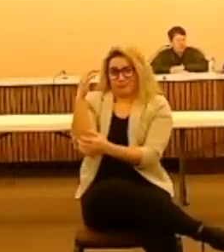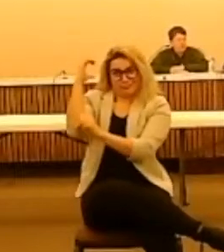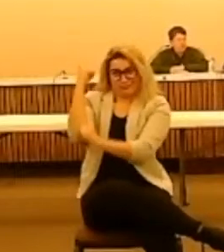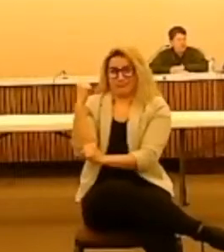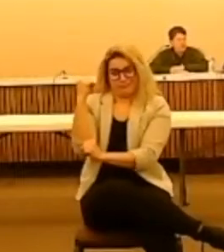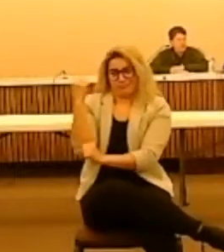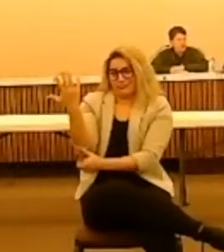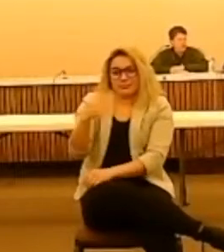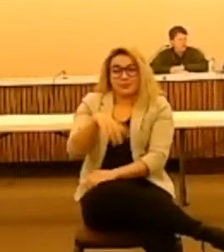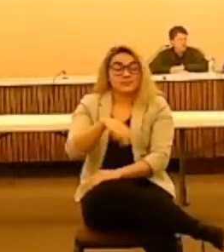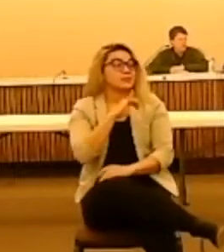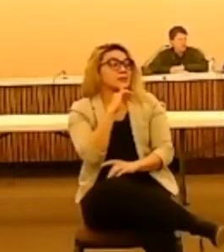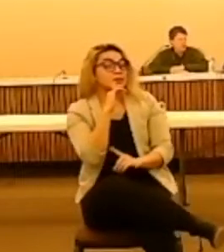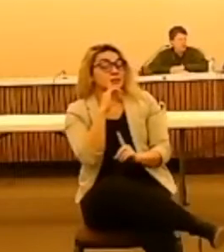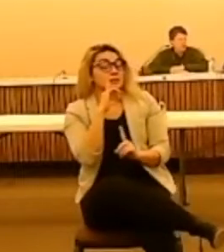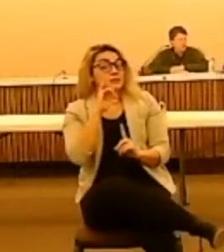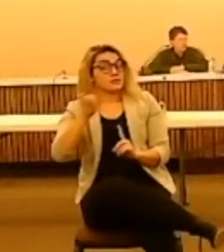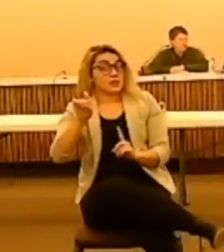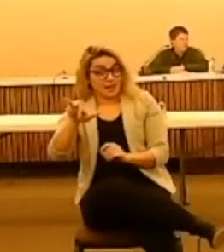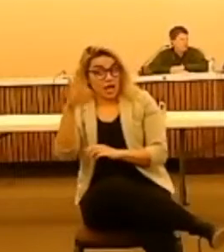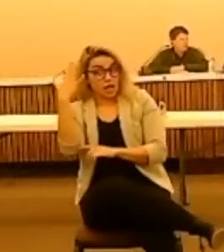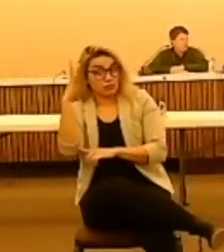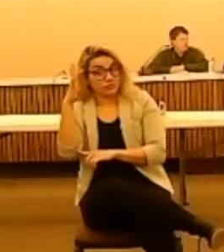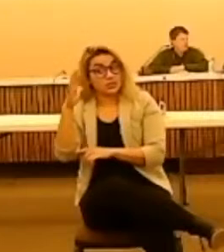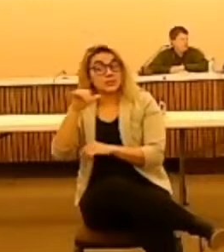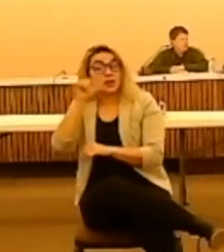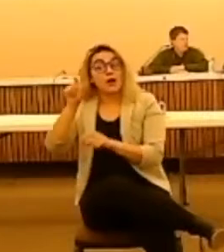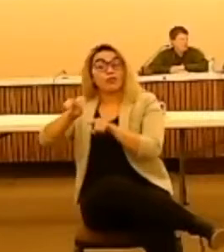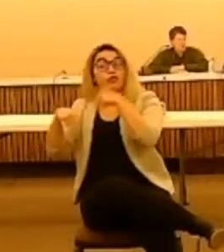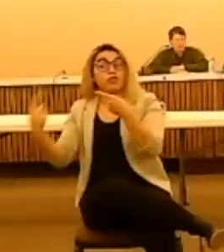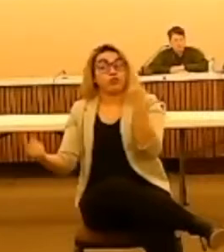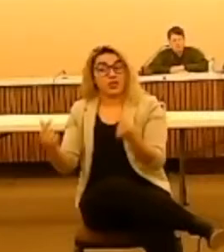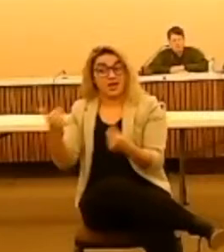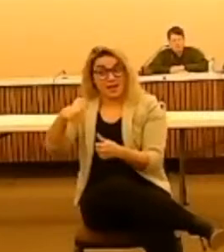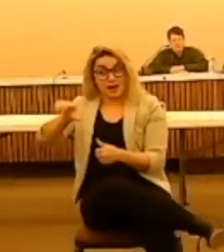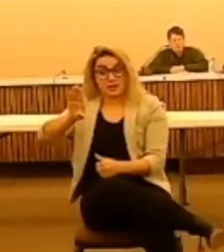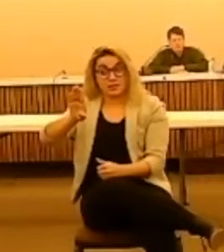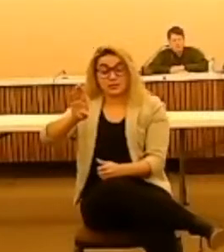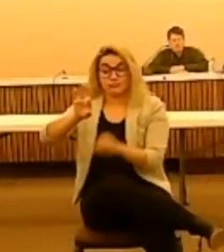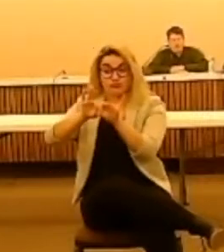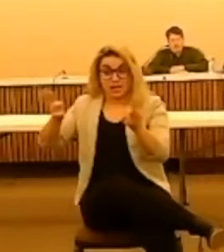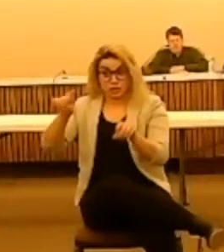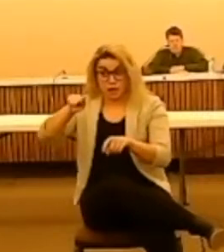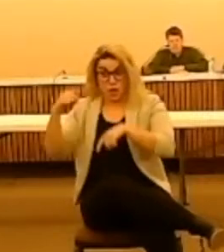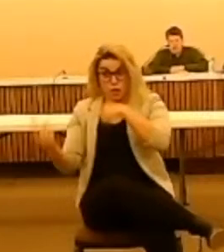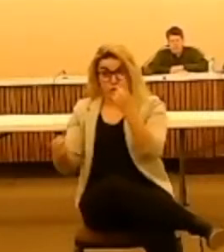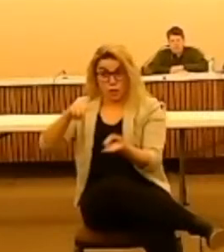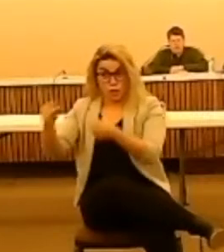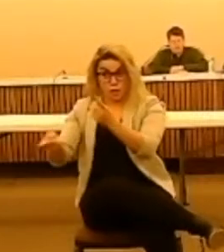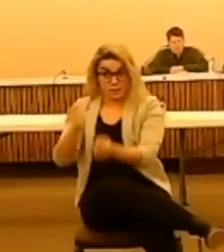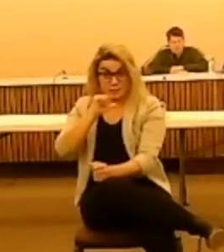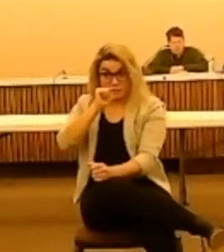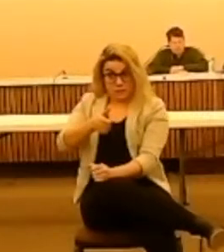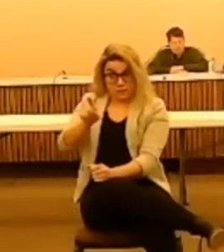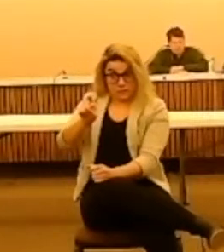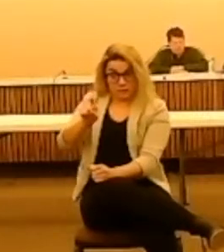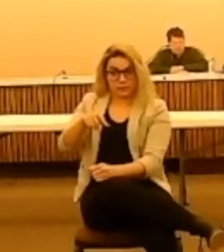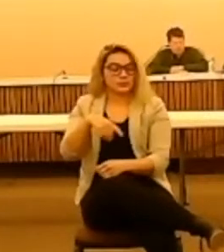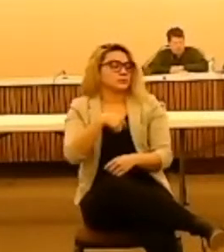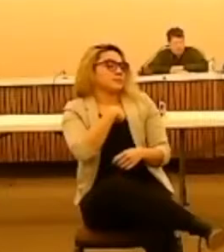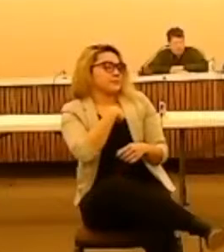that's been shedding a bunch of branches. Say that again. You went mute on me. I didn't hear you. All right. One of